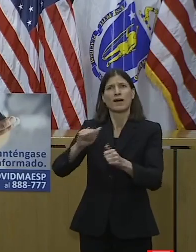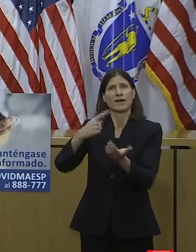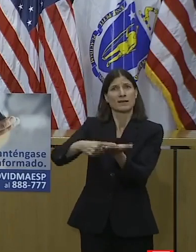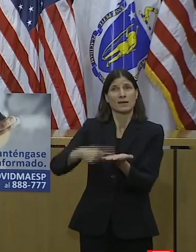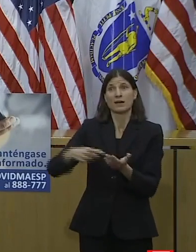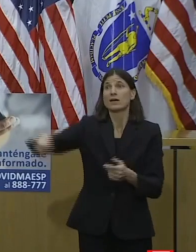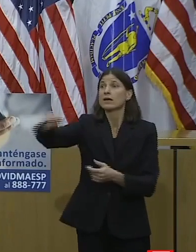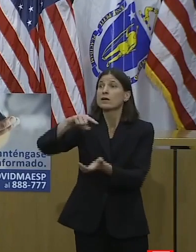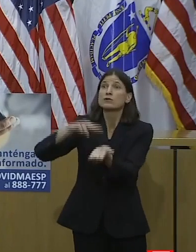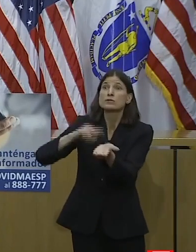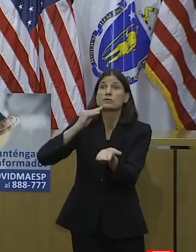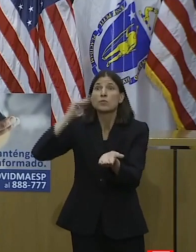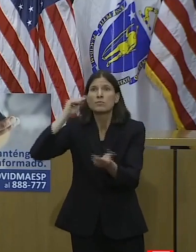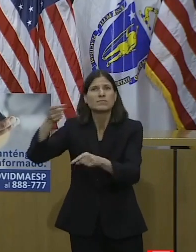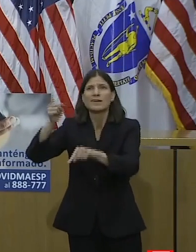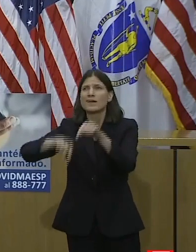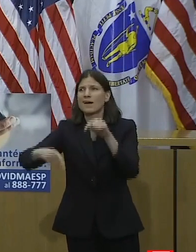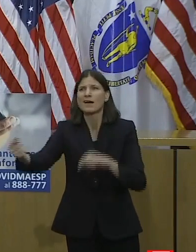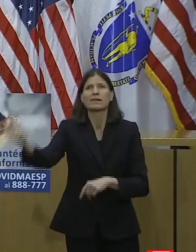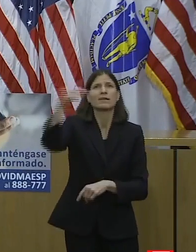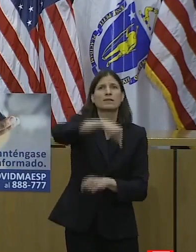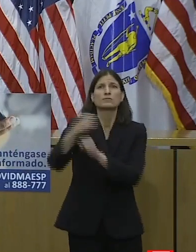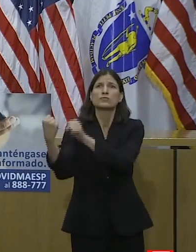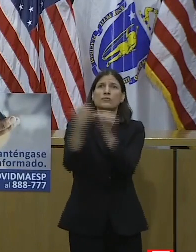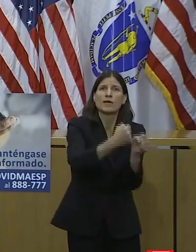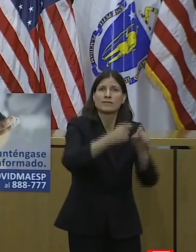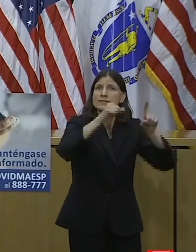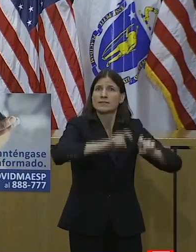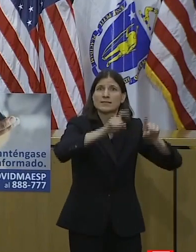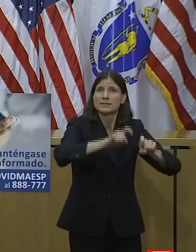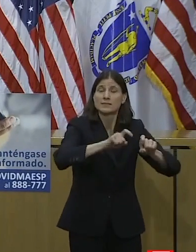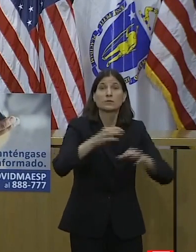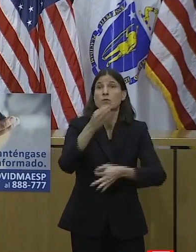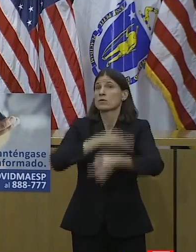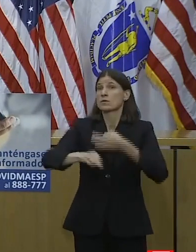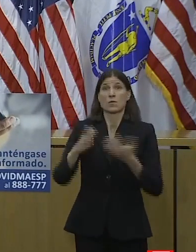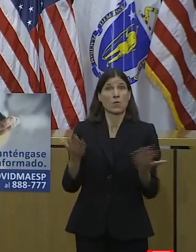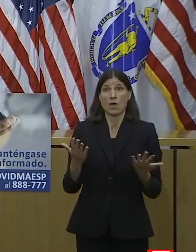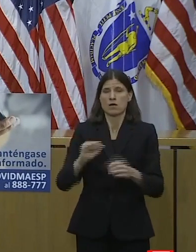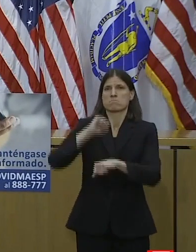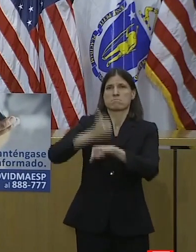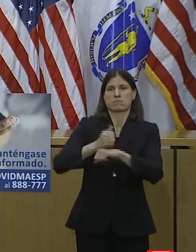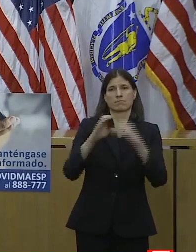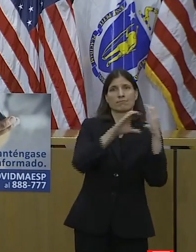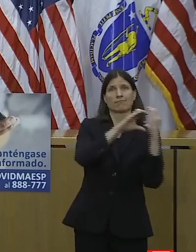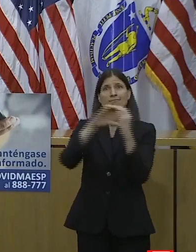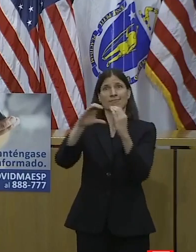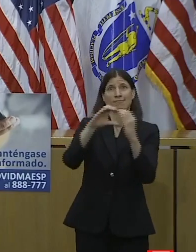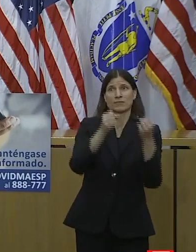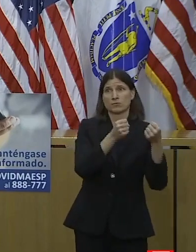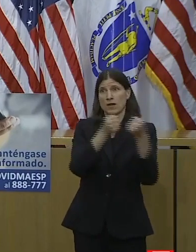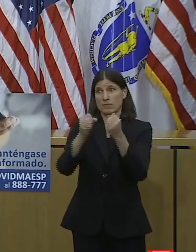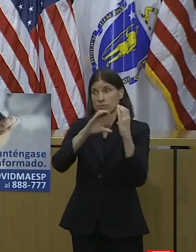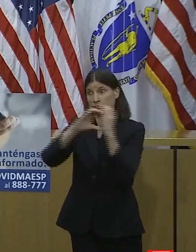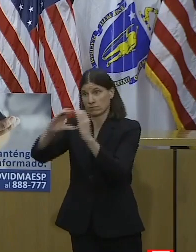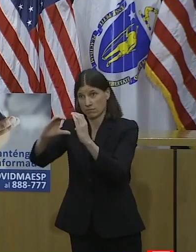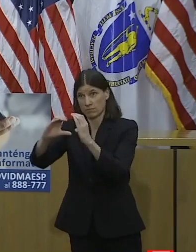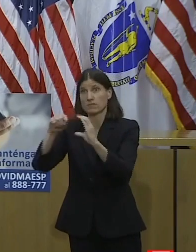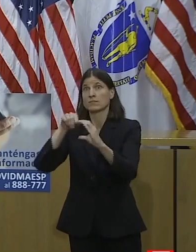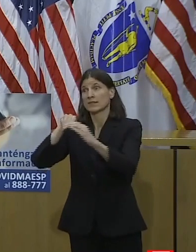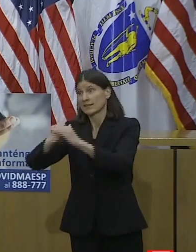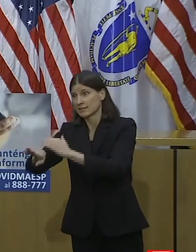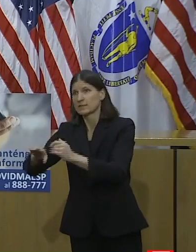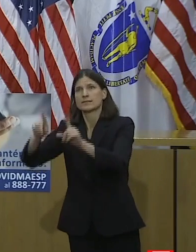senior care facilities so that that work can be done on site. Personal protective equipment distribution,